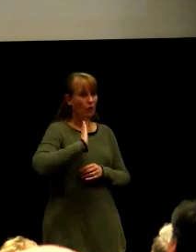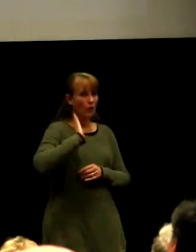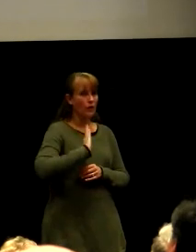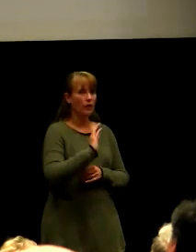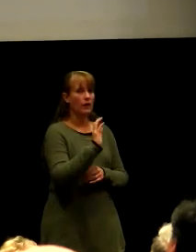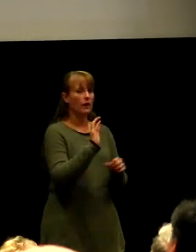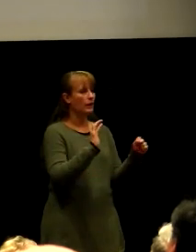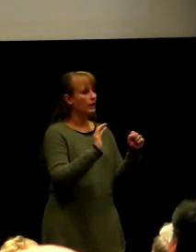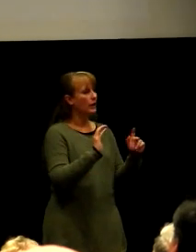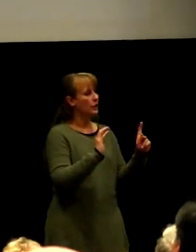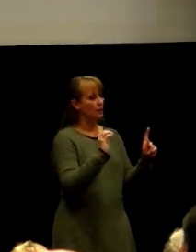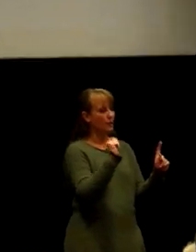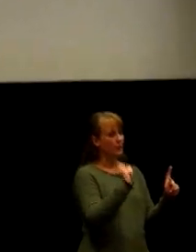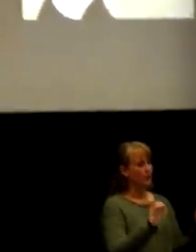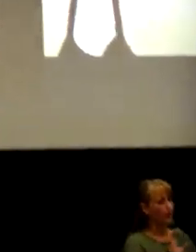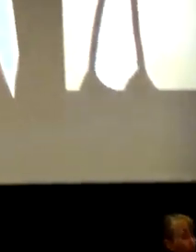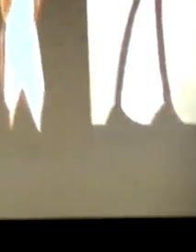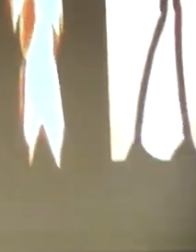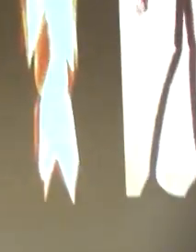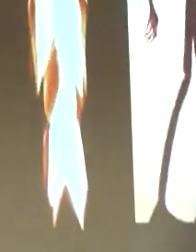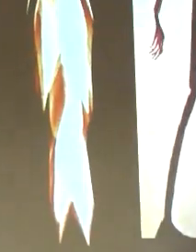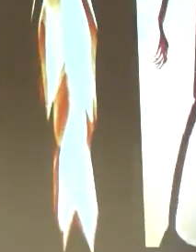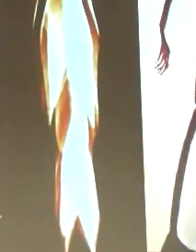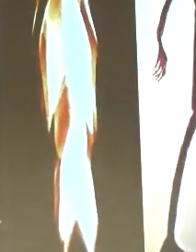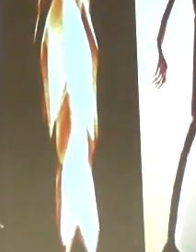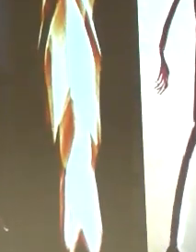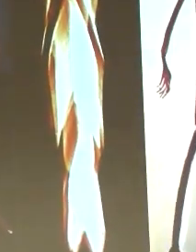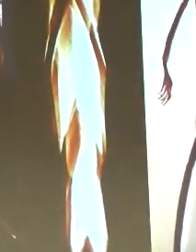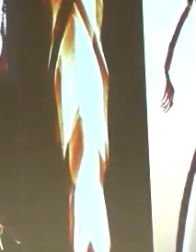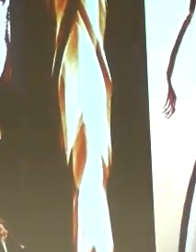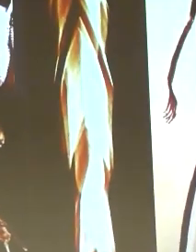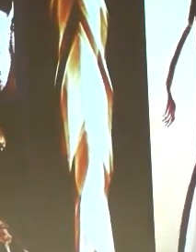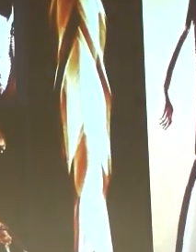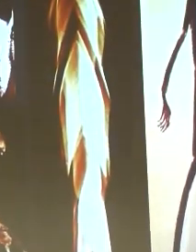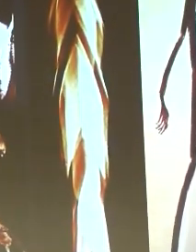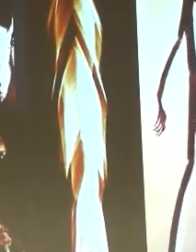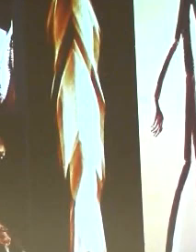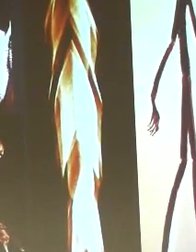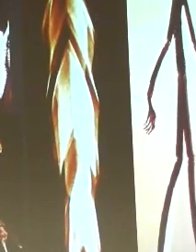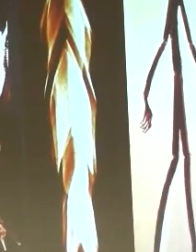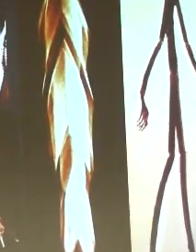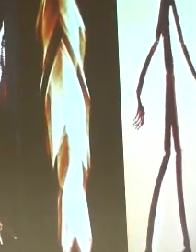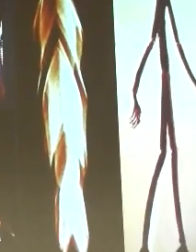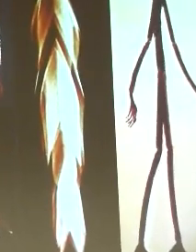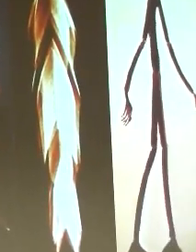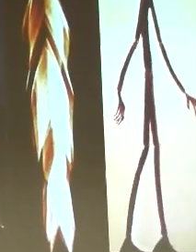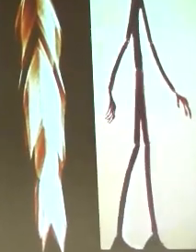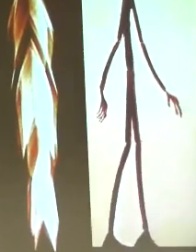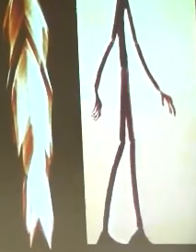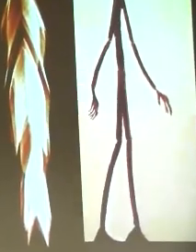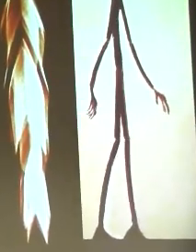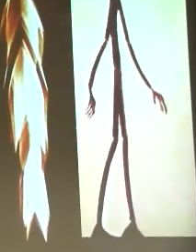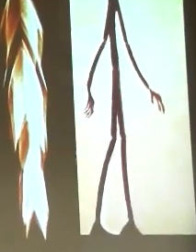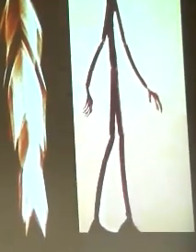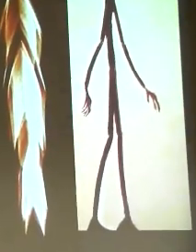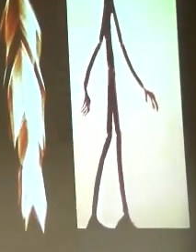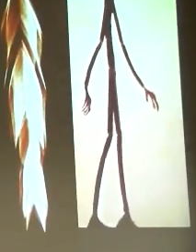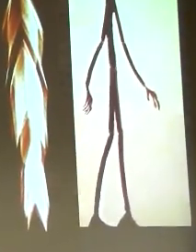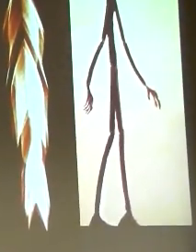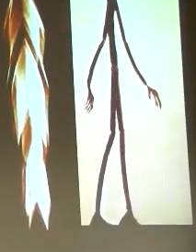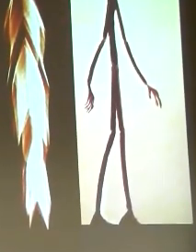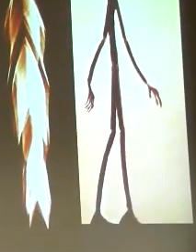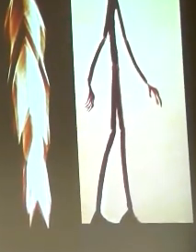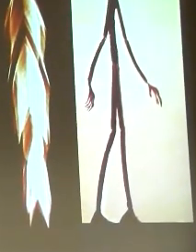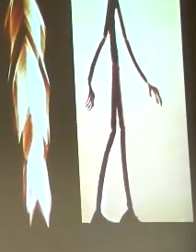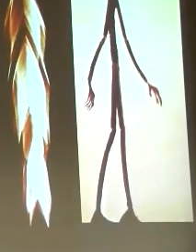1964, Kubrick and Clark met together over dinner with Carl Sagan to talk about how aliens could be represented